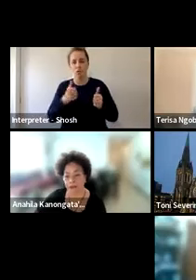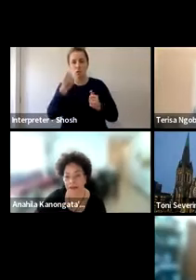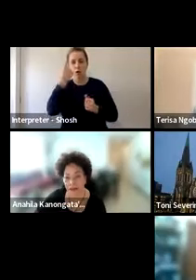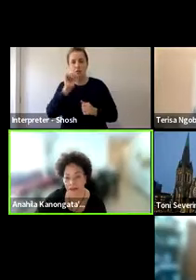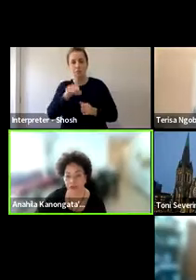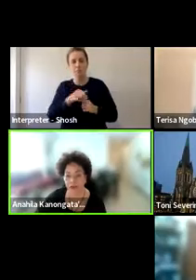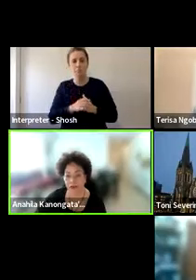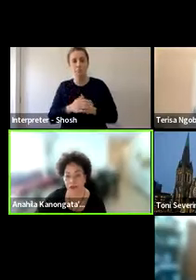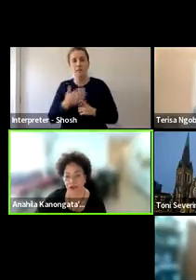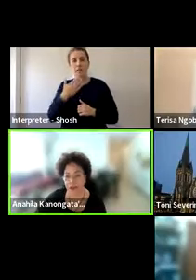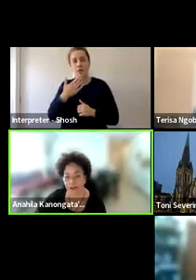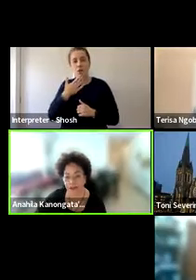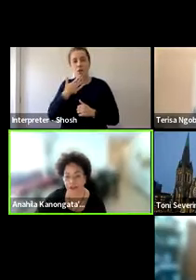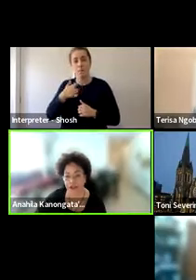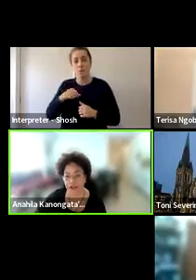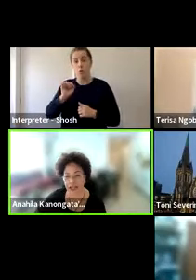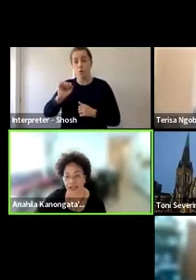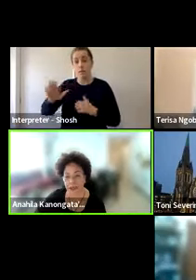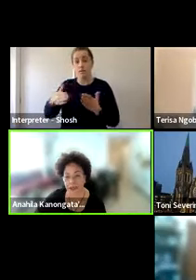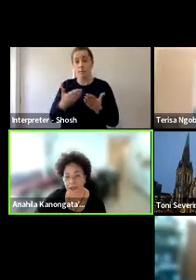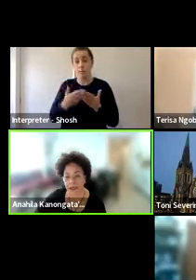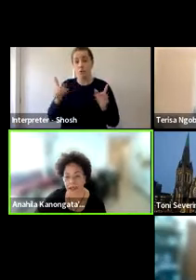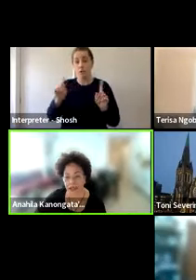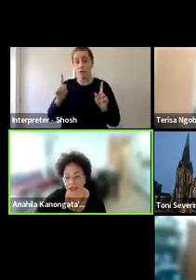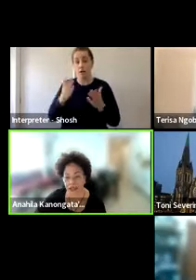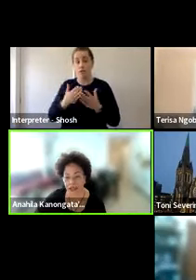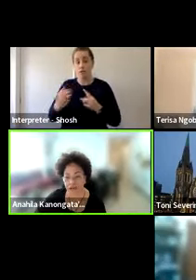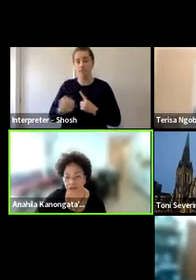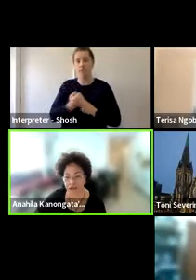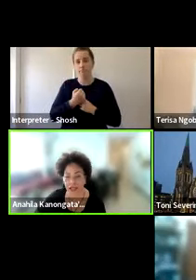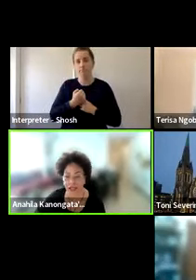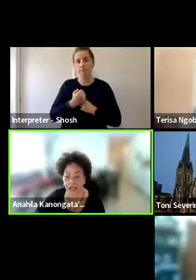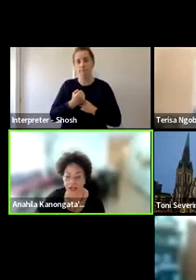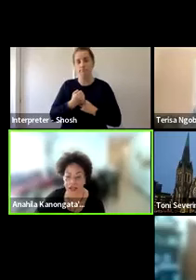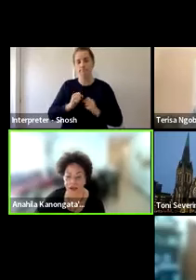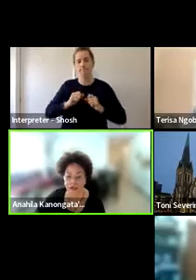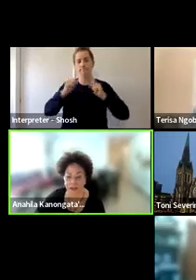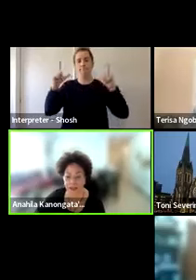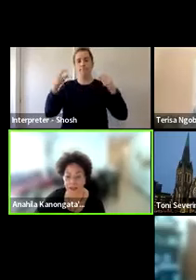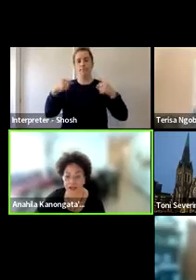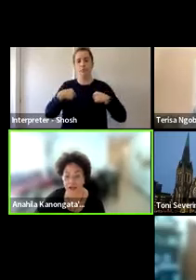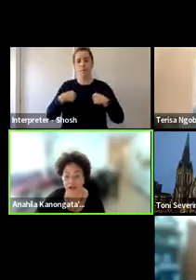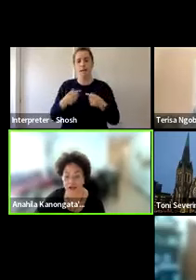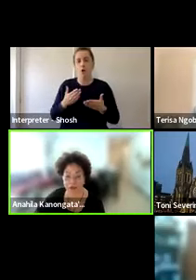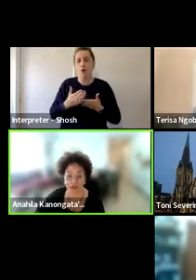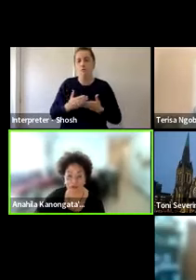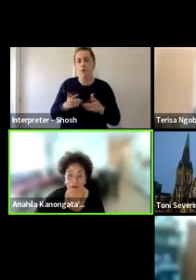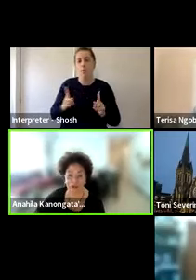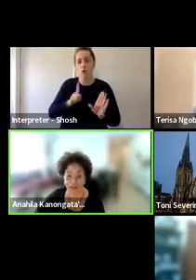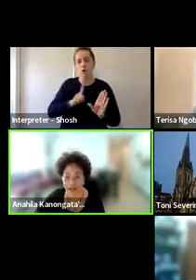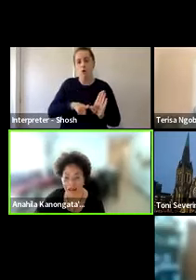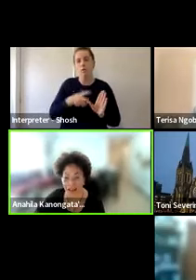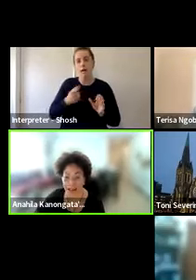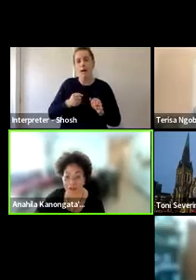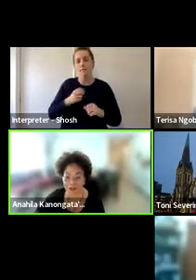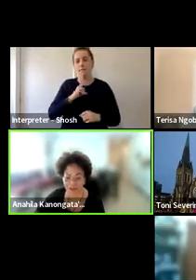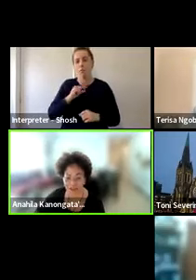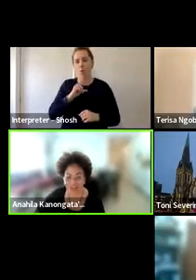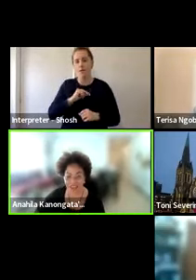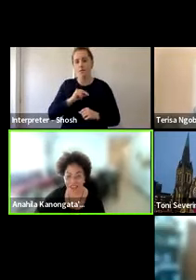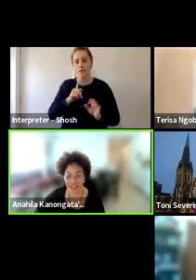Yeah, thank you, because your submission today has been insightful and confirmation that youth do have a voice,